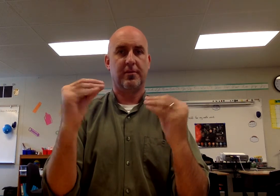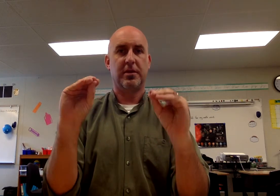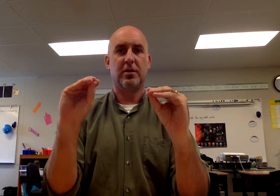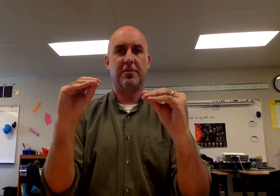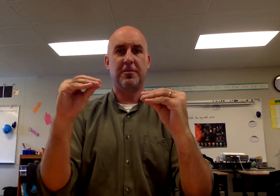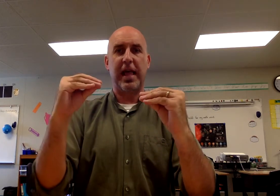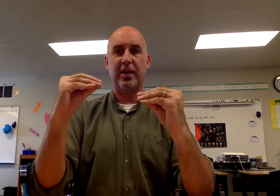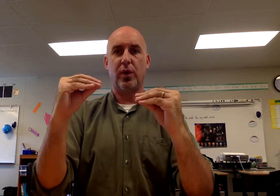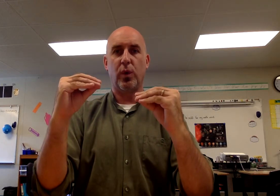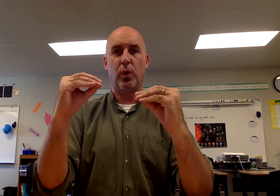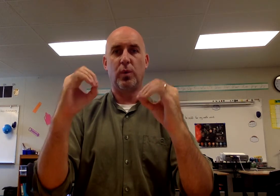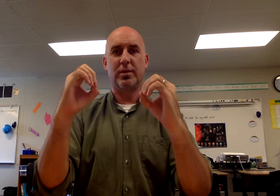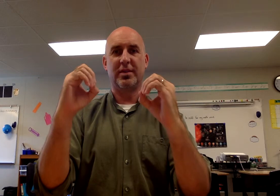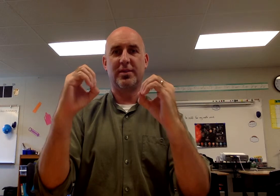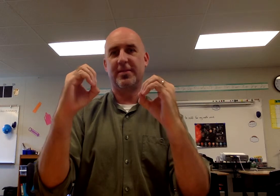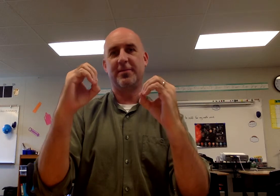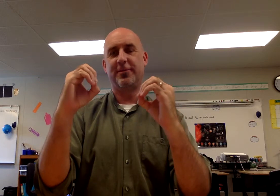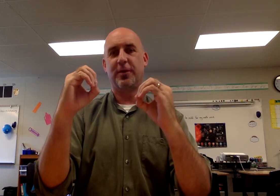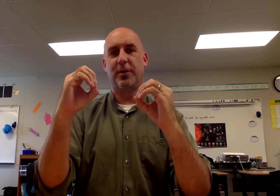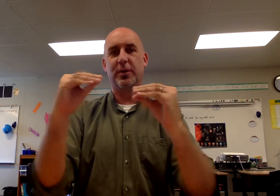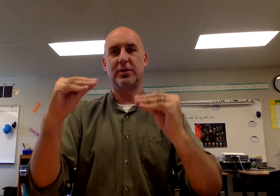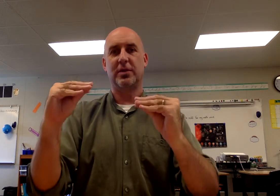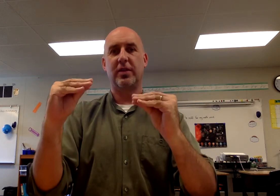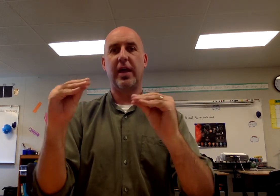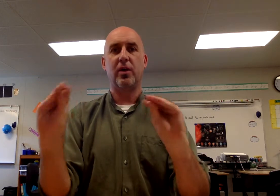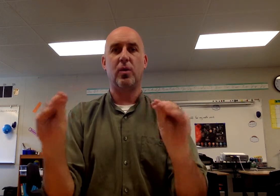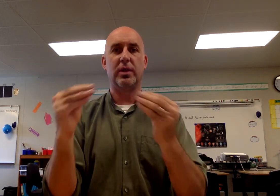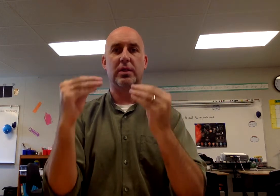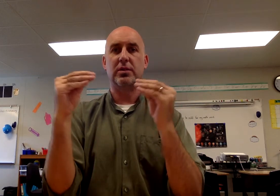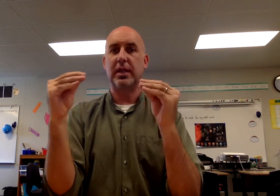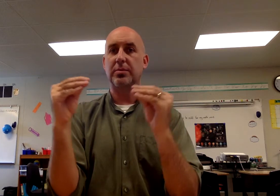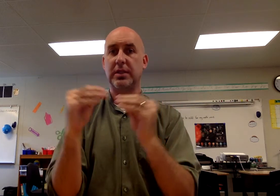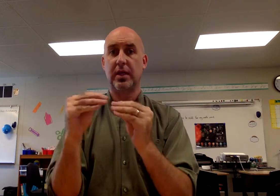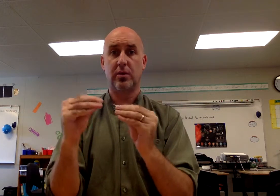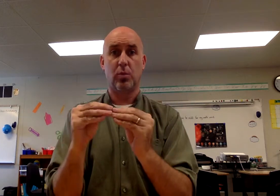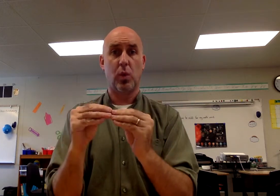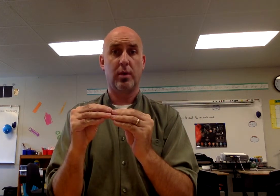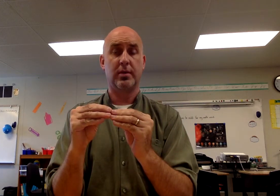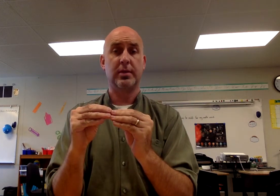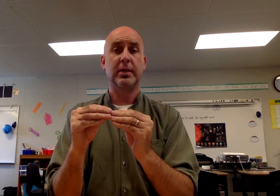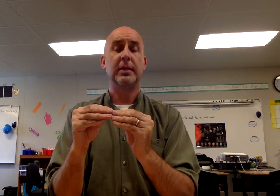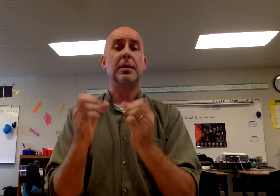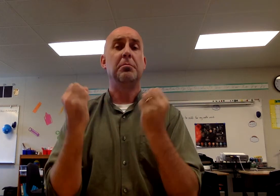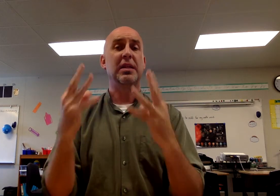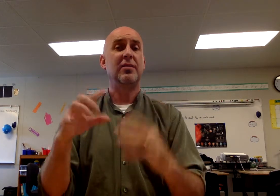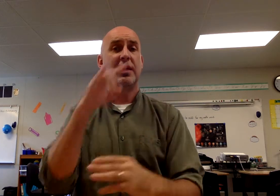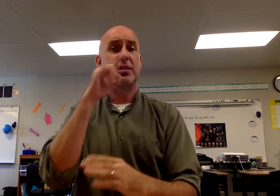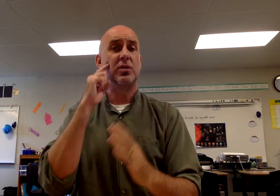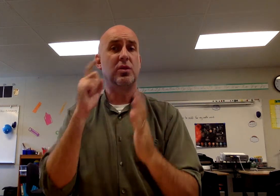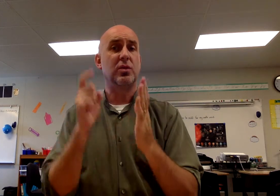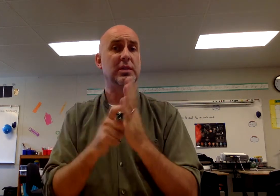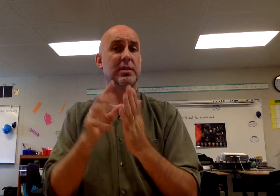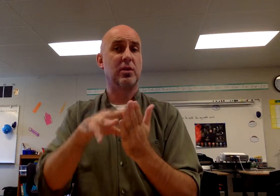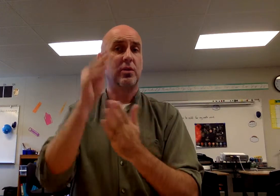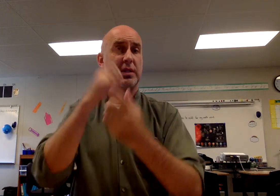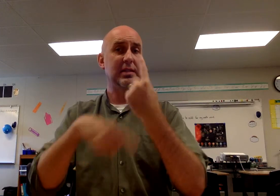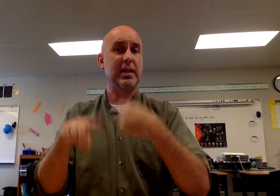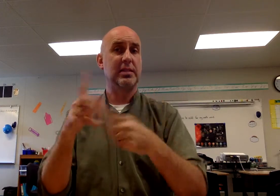called a flat O. Here's the full O and here's the flat O, and it just taps together more. Many of the kids, you'll notice as they're learning signs, they